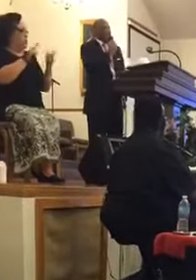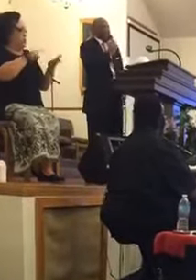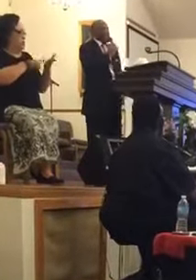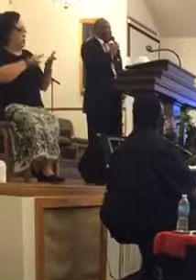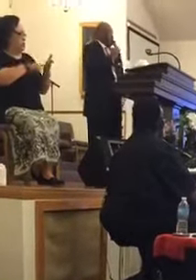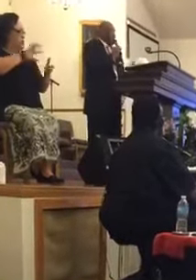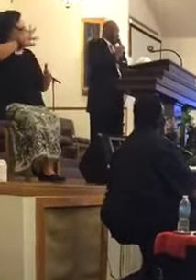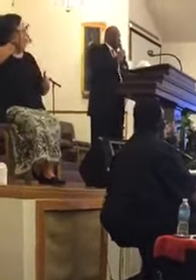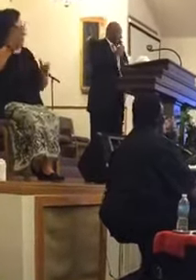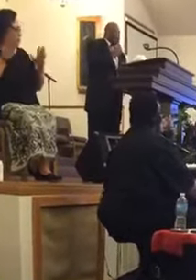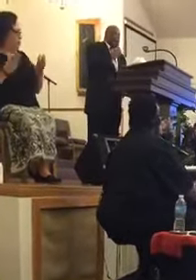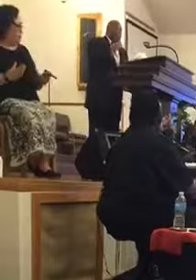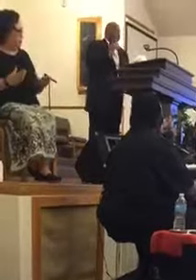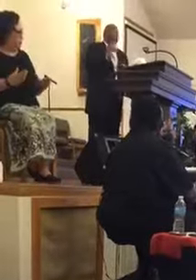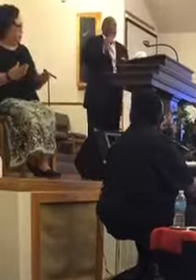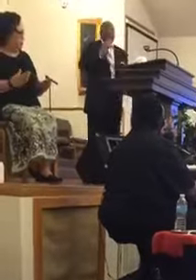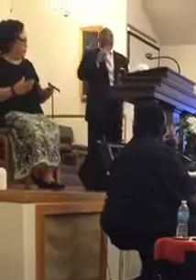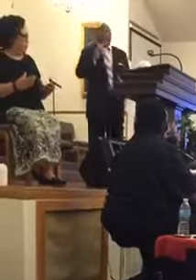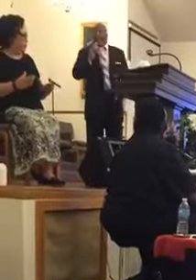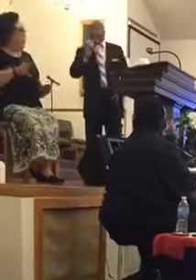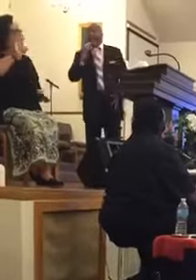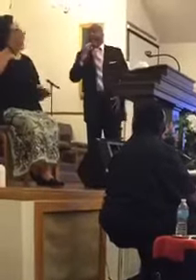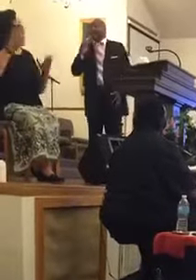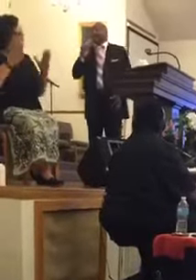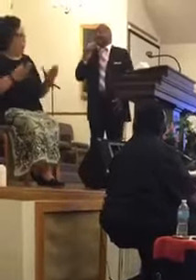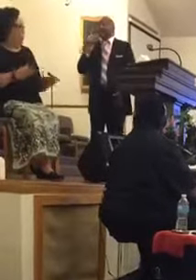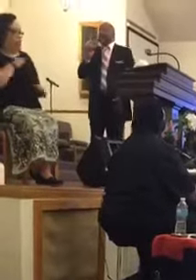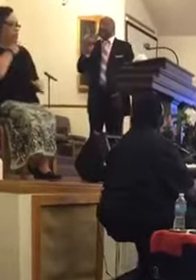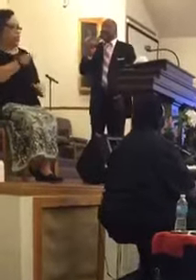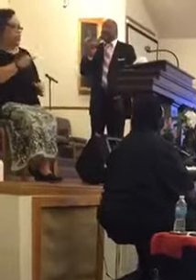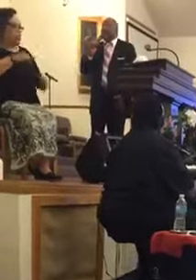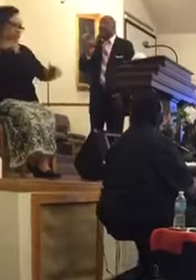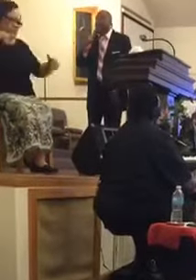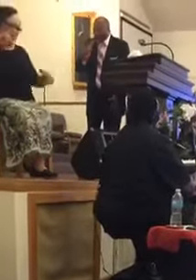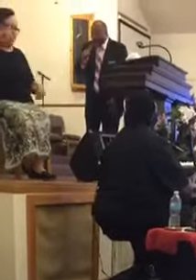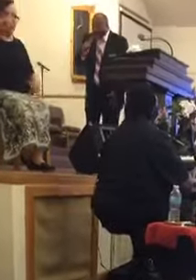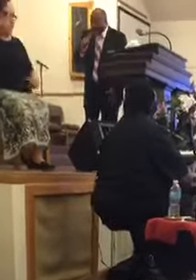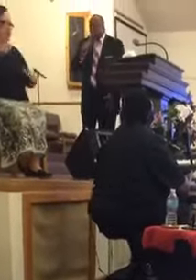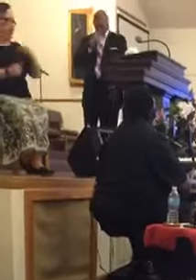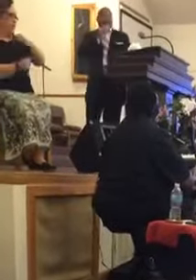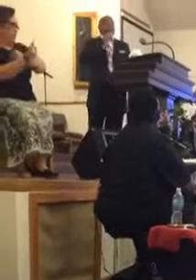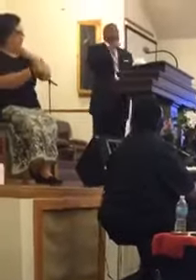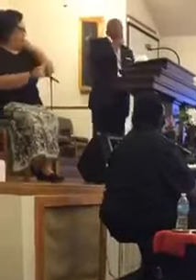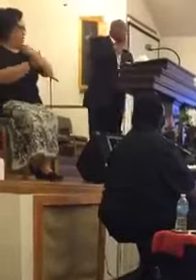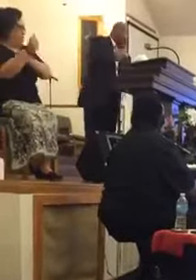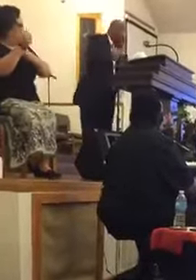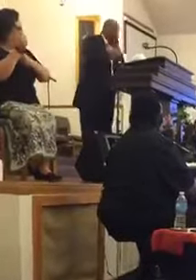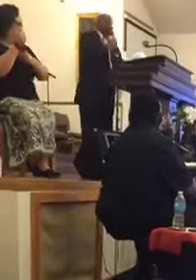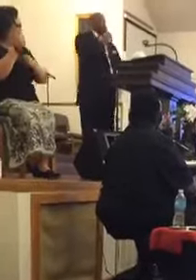Pastor Care, Inc. says pastoring is a dangerous thing.